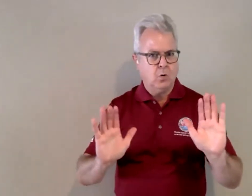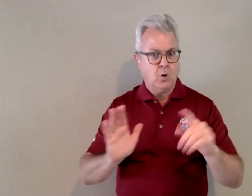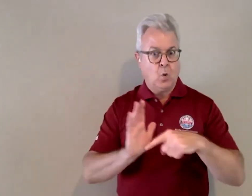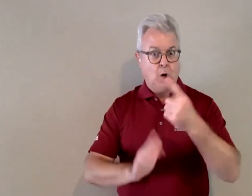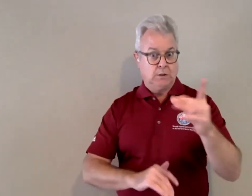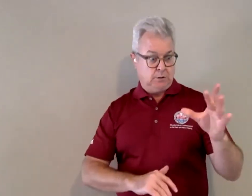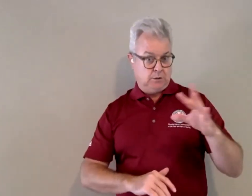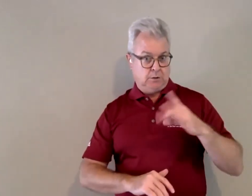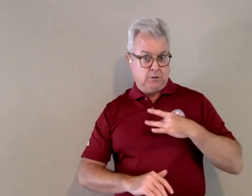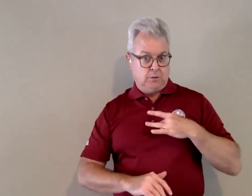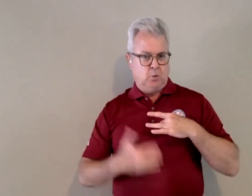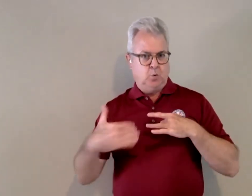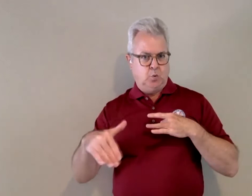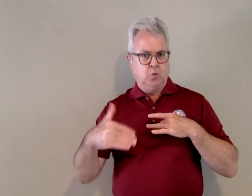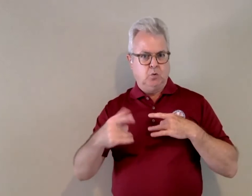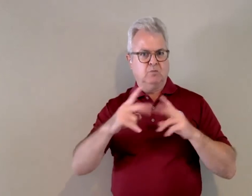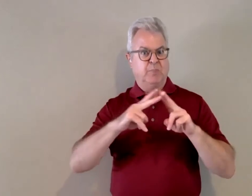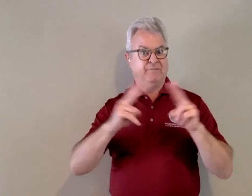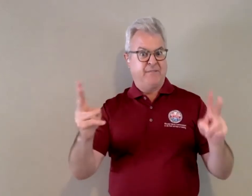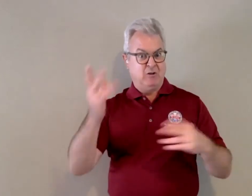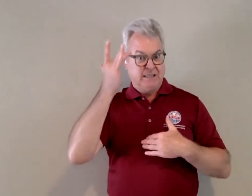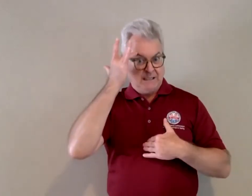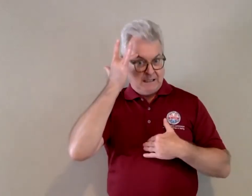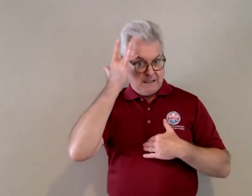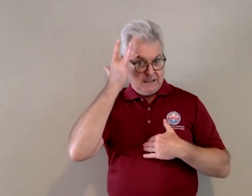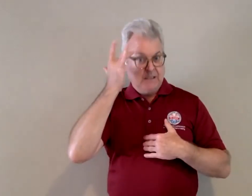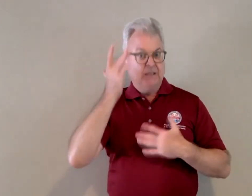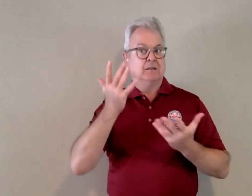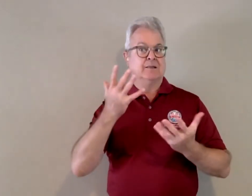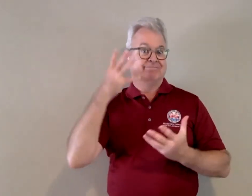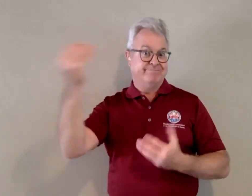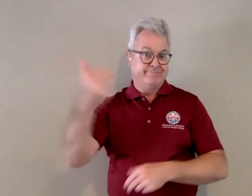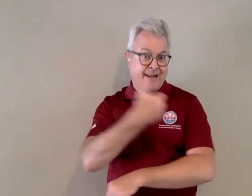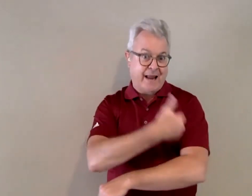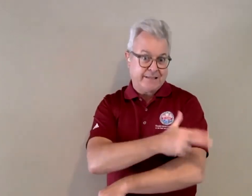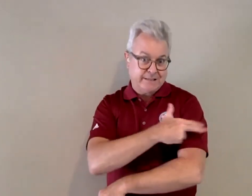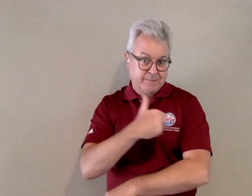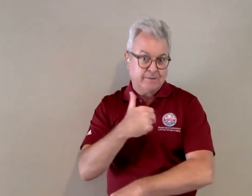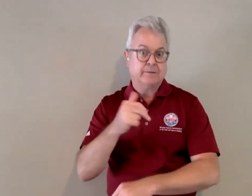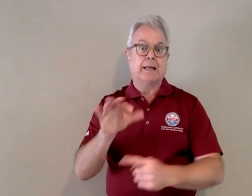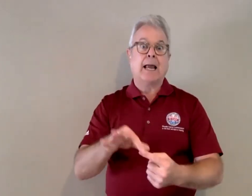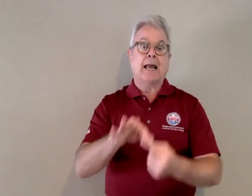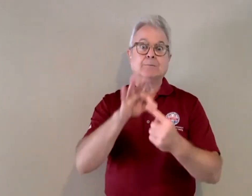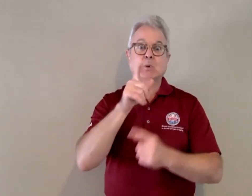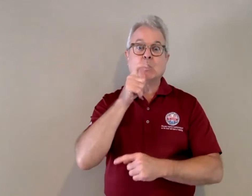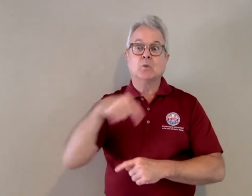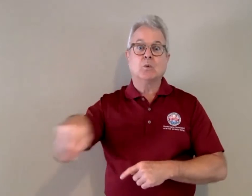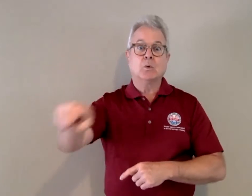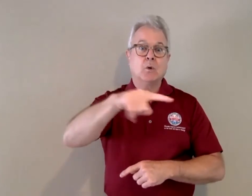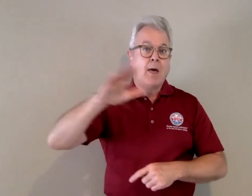no big deal. But once you get it, remember, you could get very sick. You may end up in the